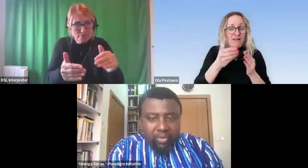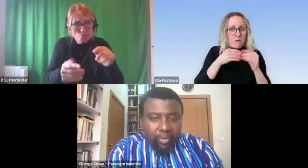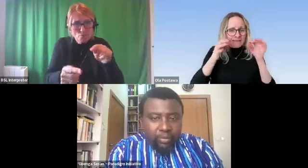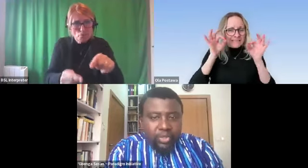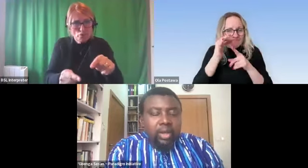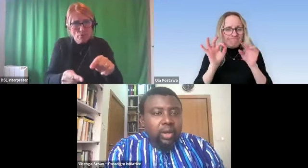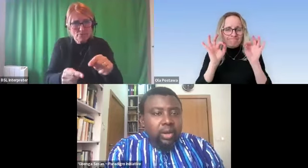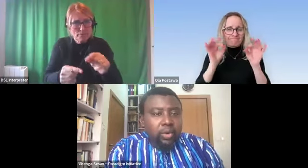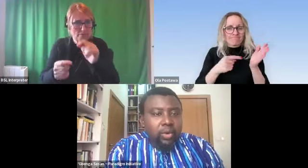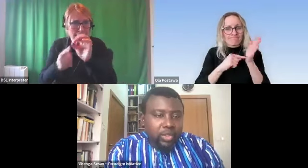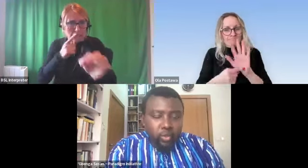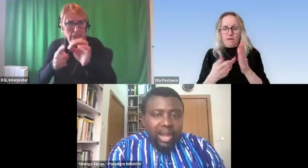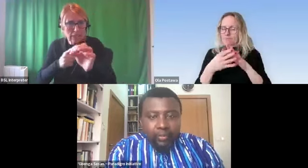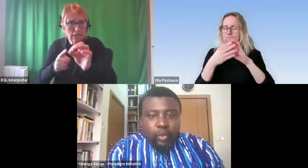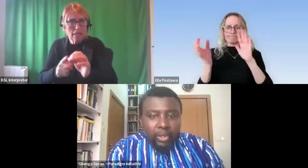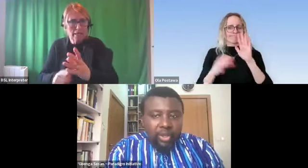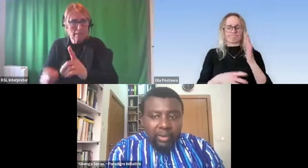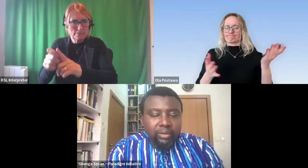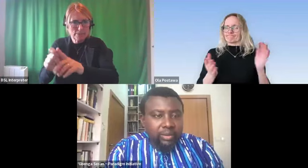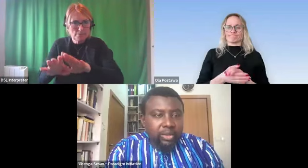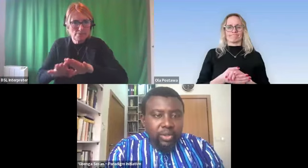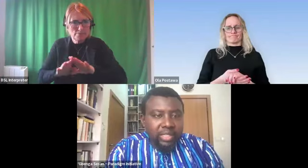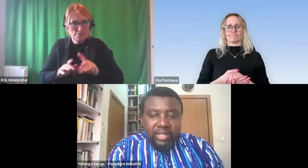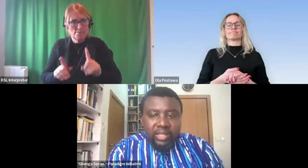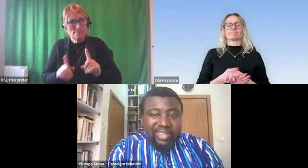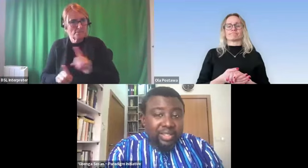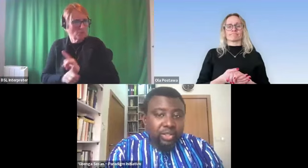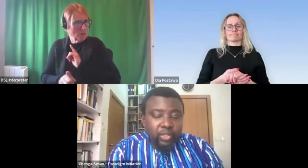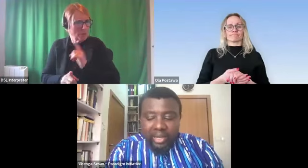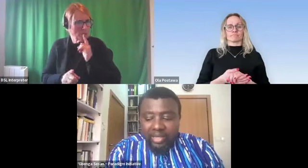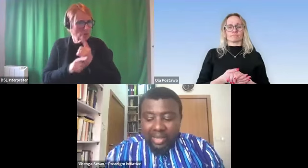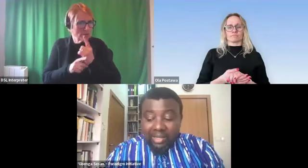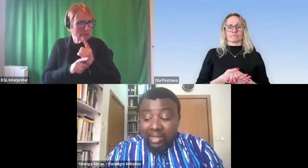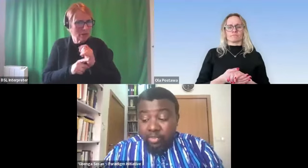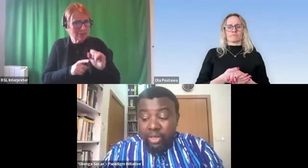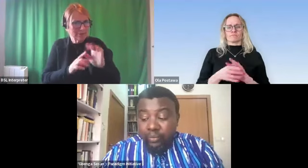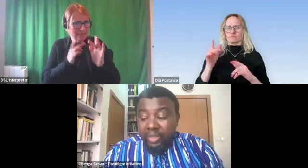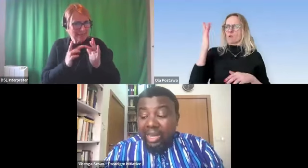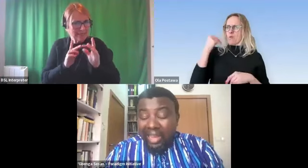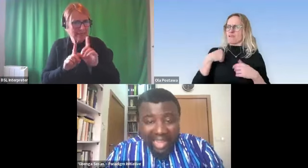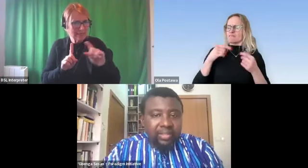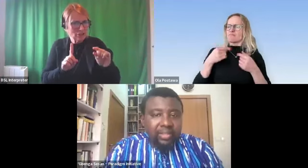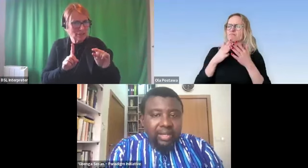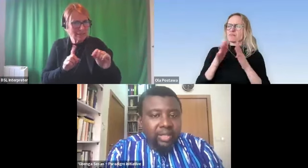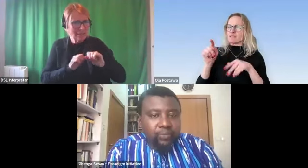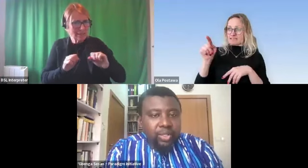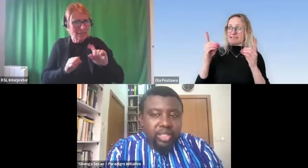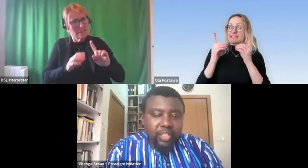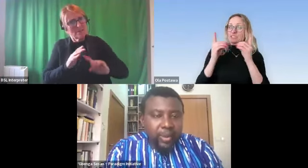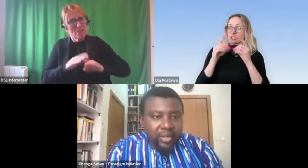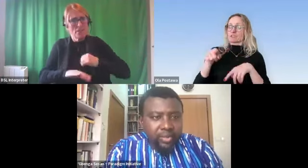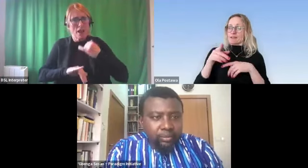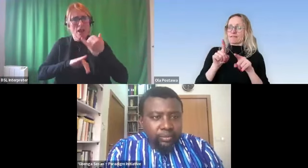certain platforms. This is why we talk about the internet and the digital space as literally the last